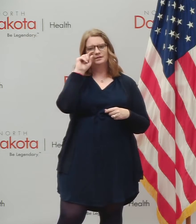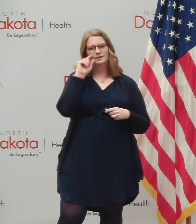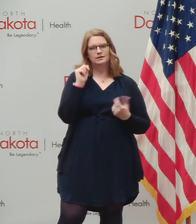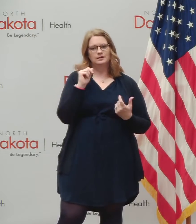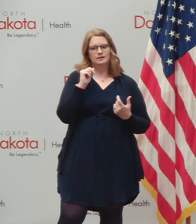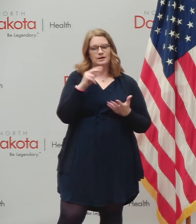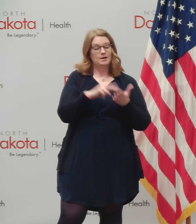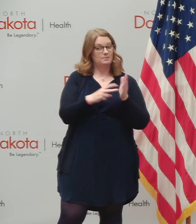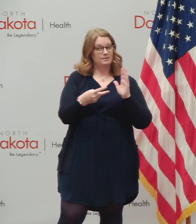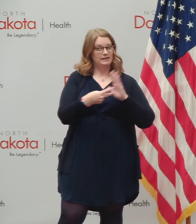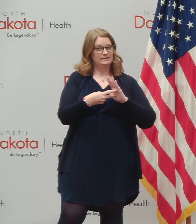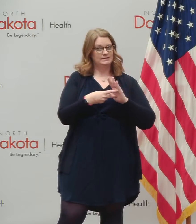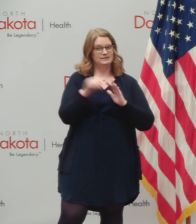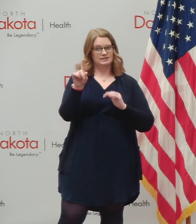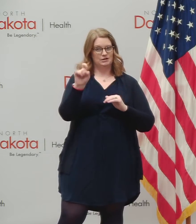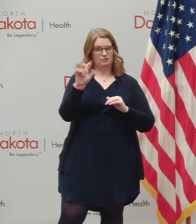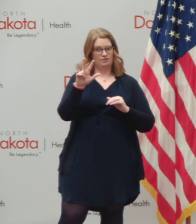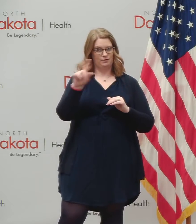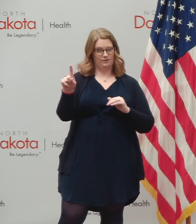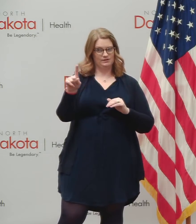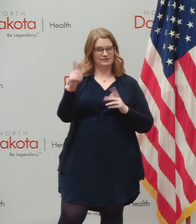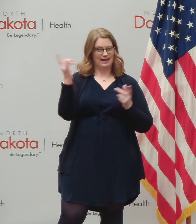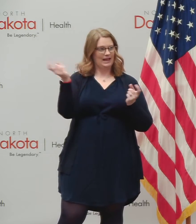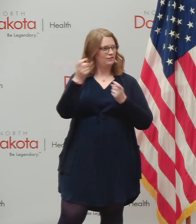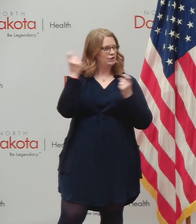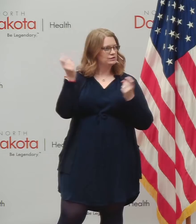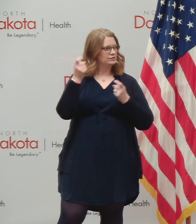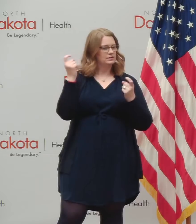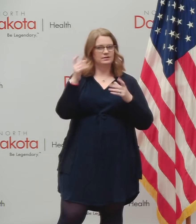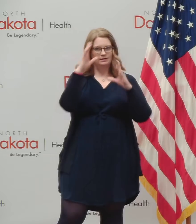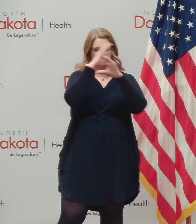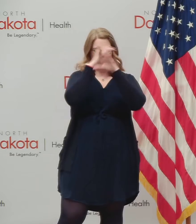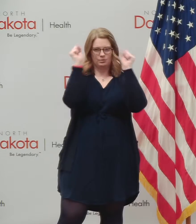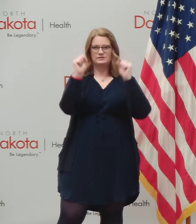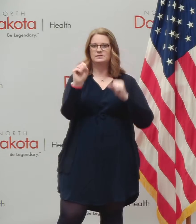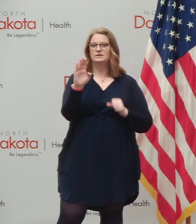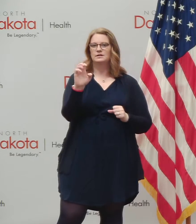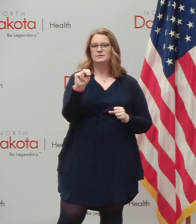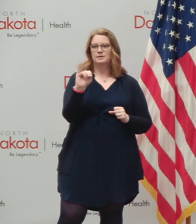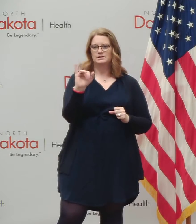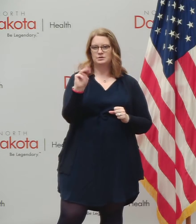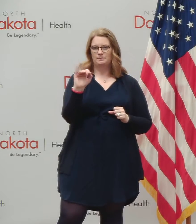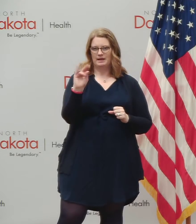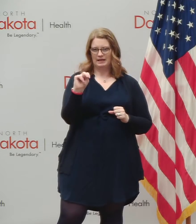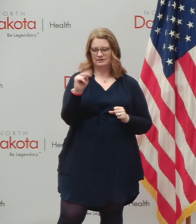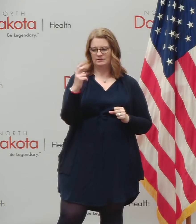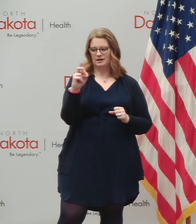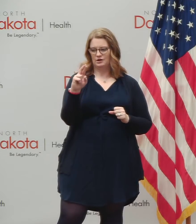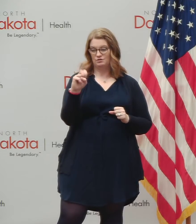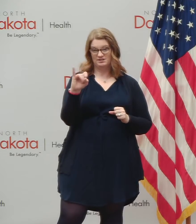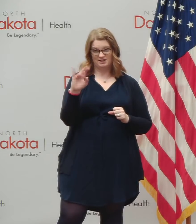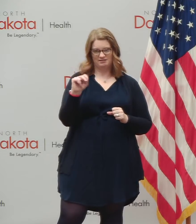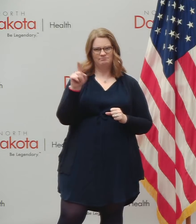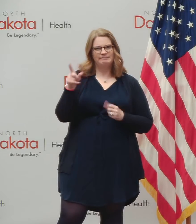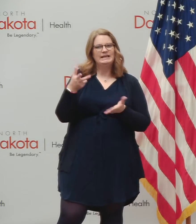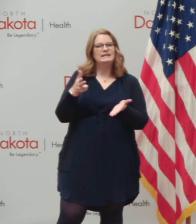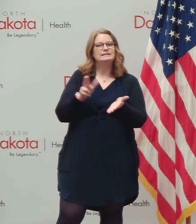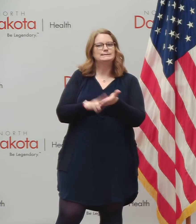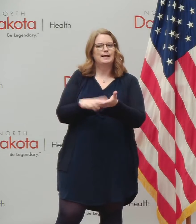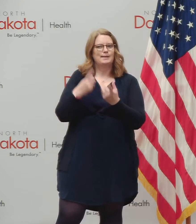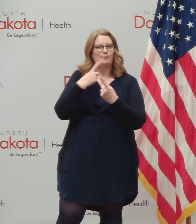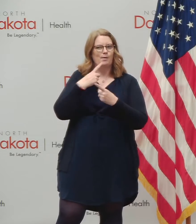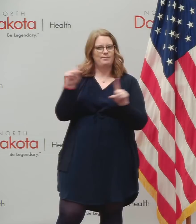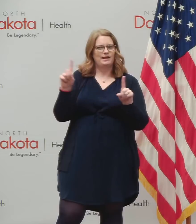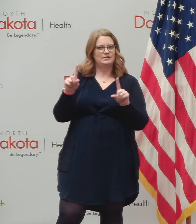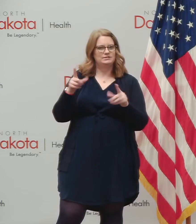that marks the 131st anniversary of President Benjamin Harrison signing the Proclamation of Admission.